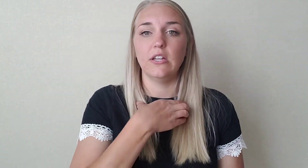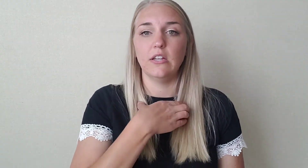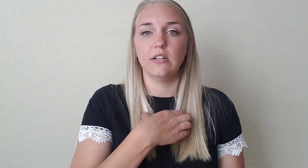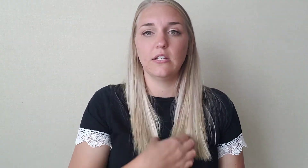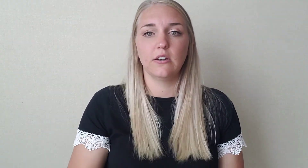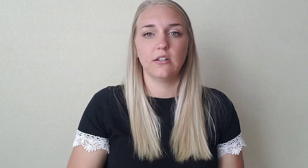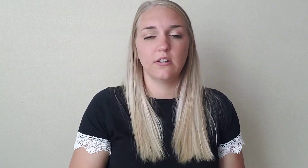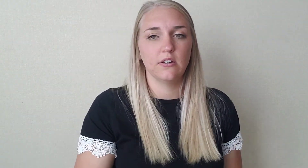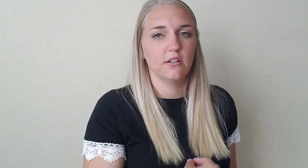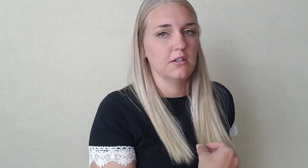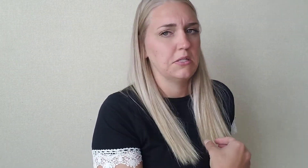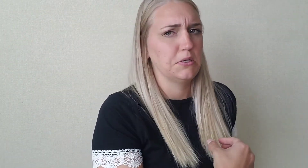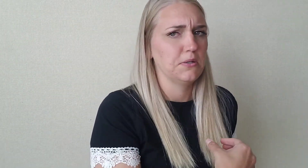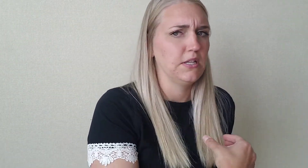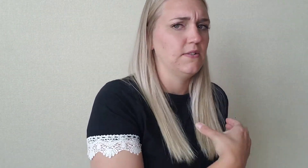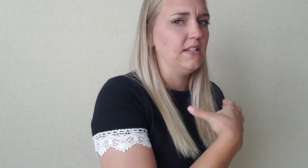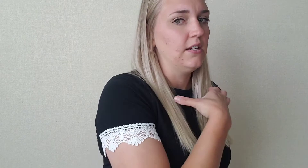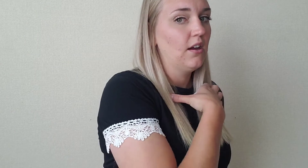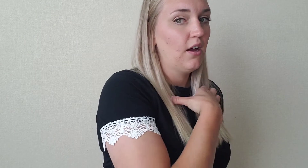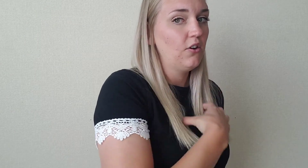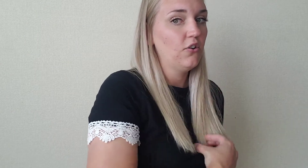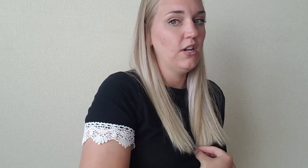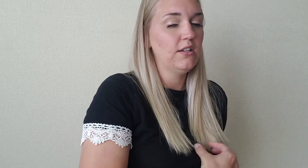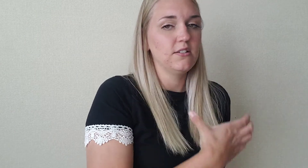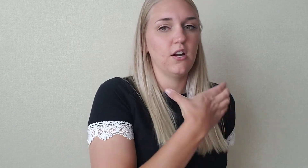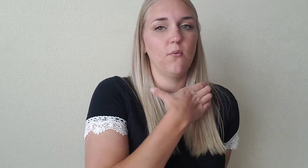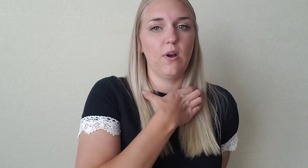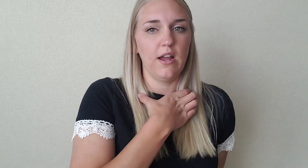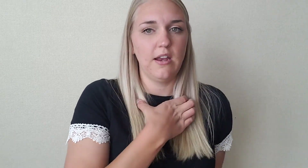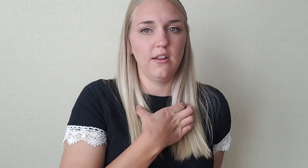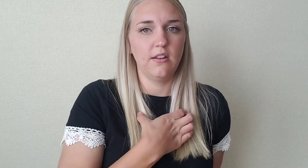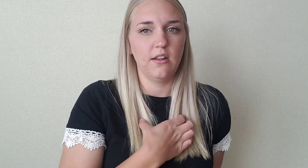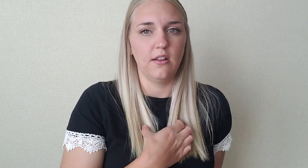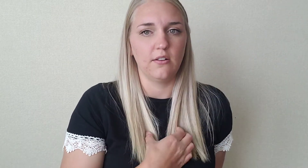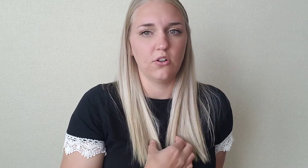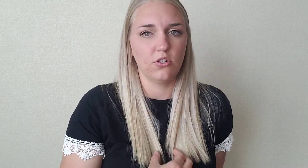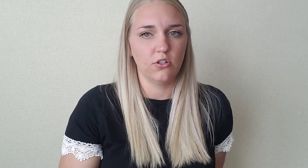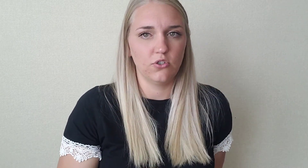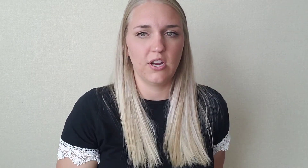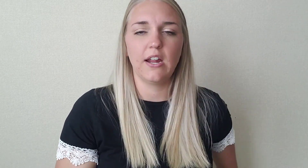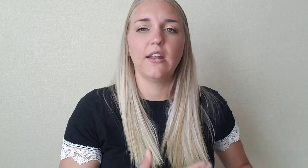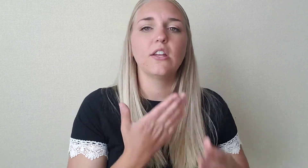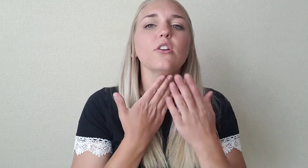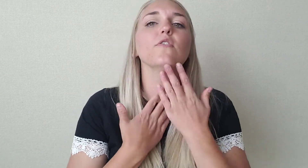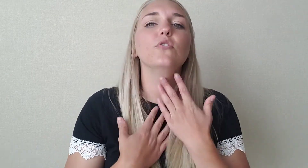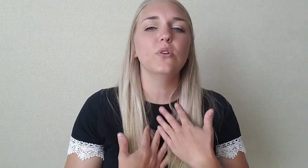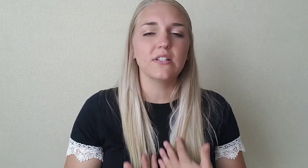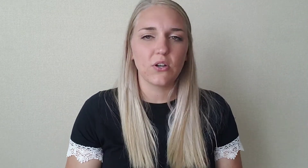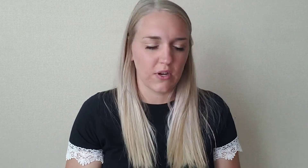Hungry, so can you see hungry? Start wide and close your hand like your food is going